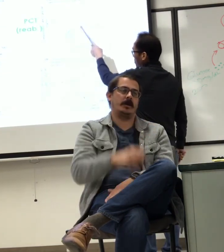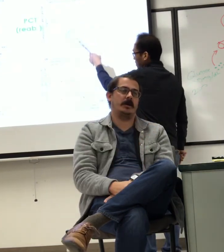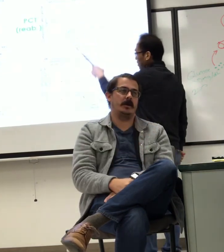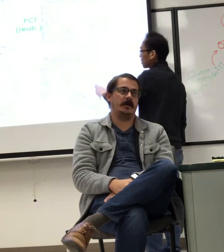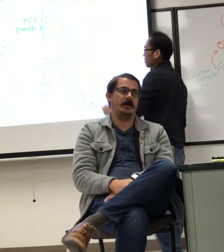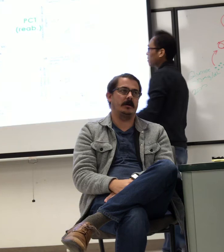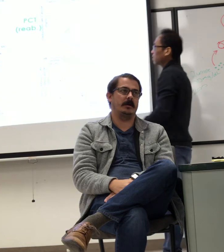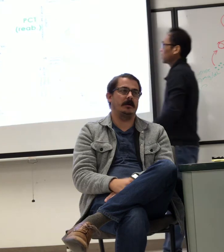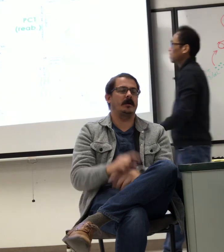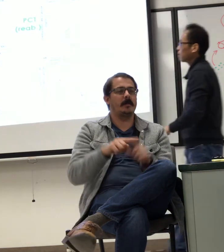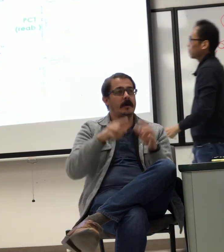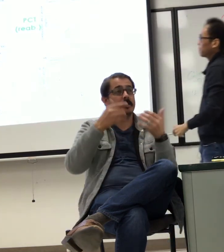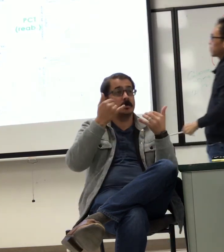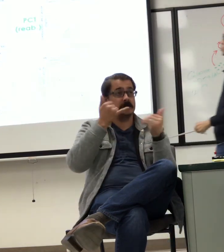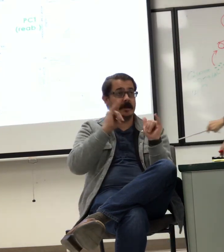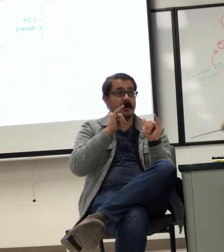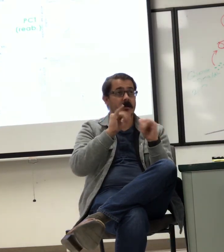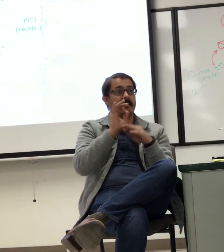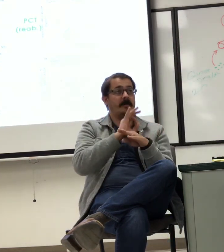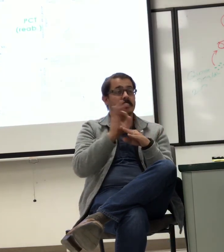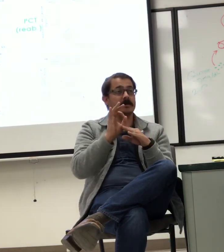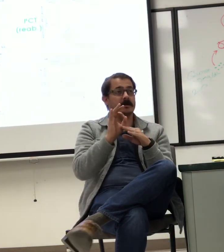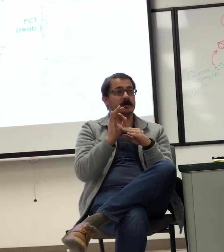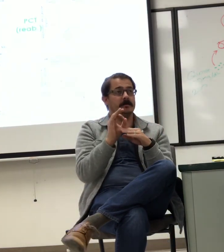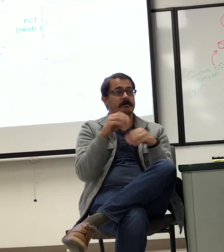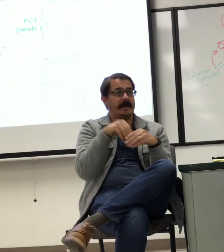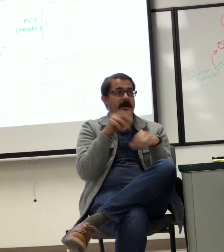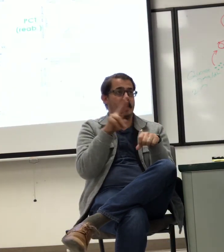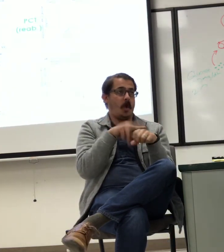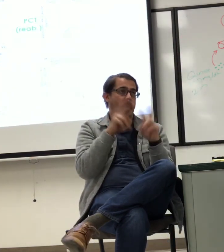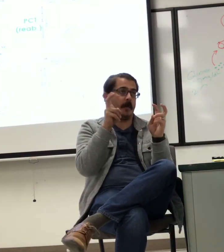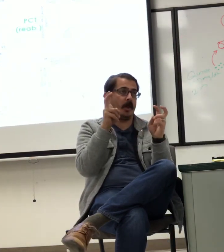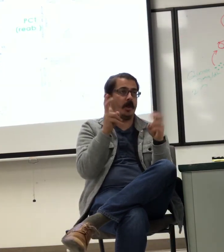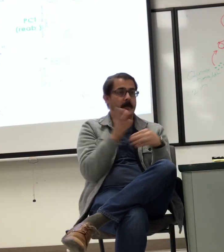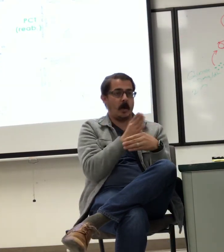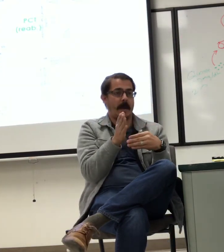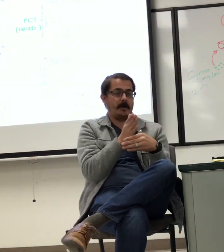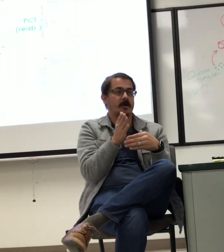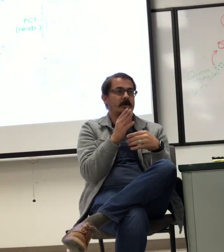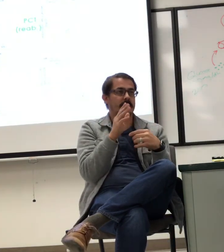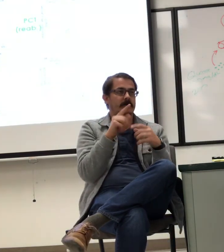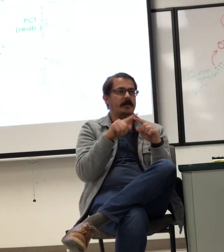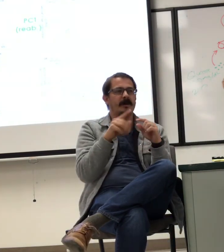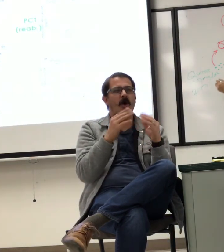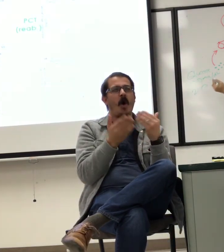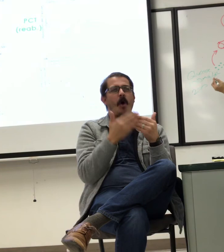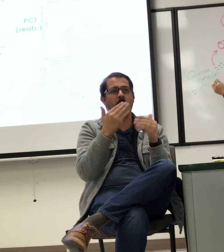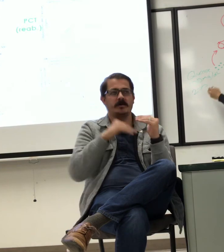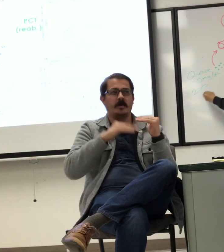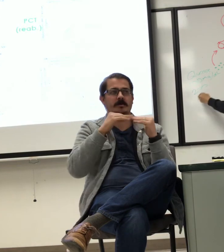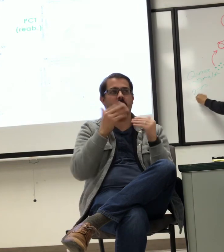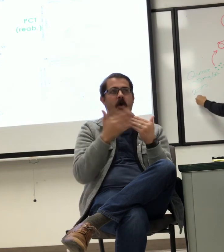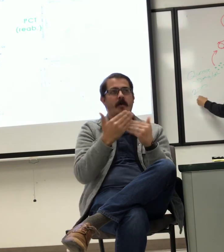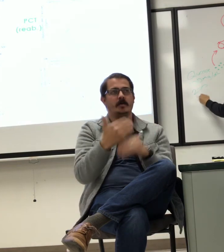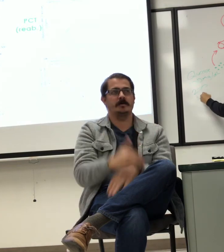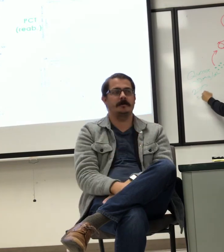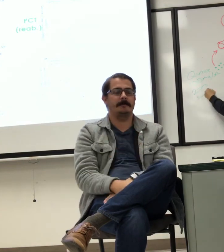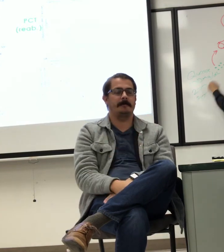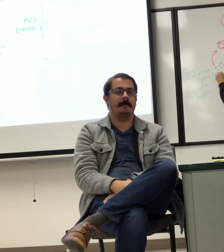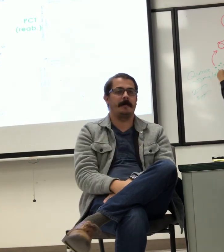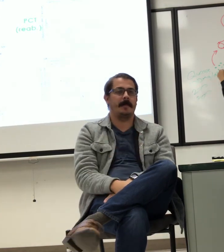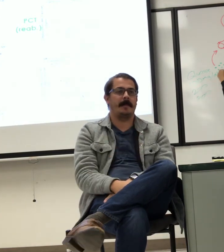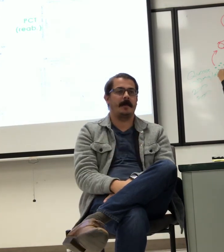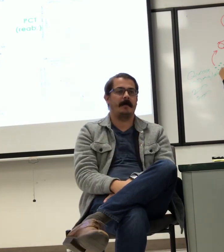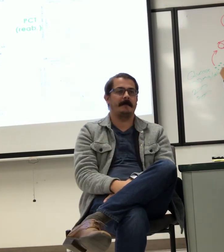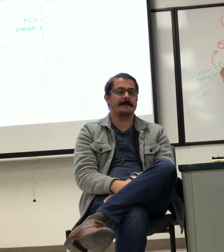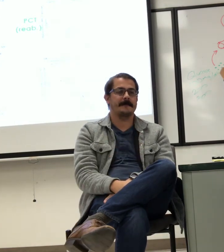you're still functioning within normal parameters, but you're standing at the threshold, right? So let's go to 300.